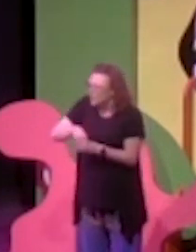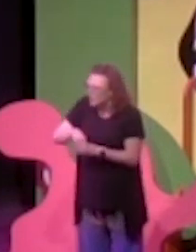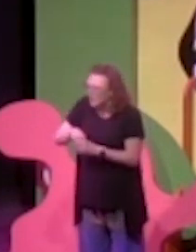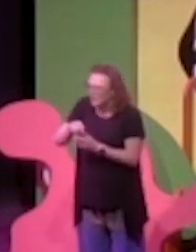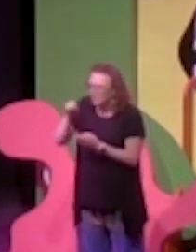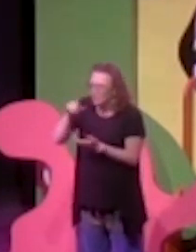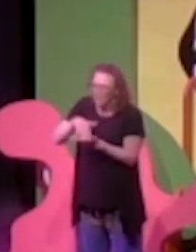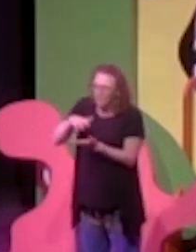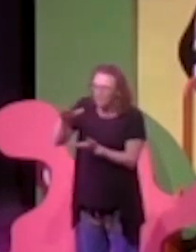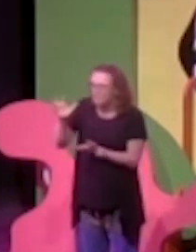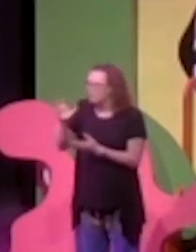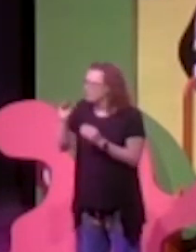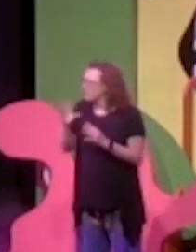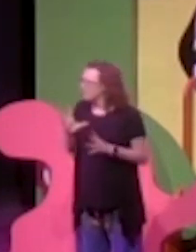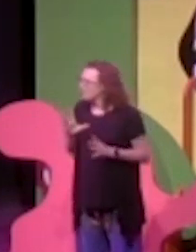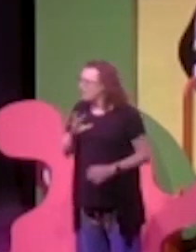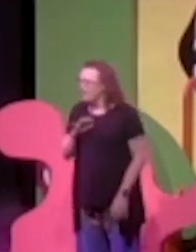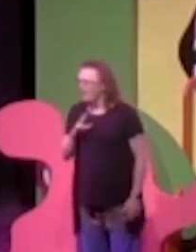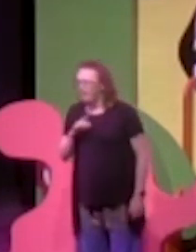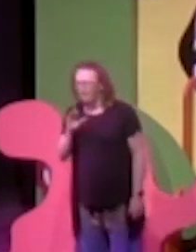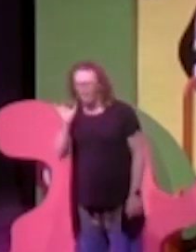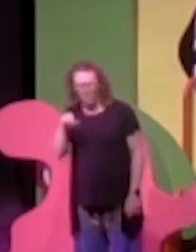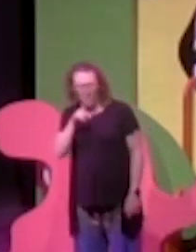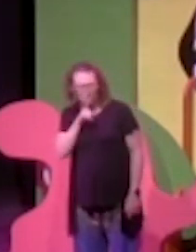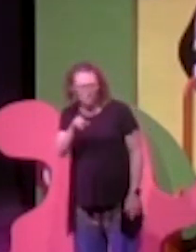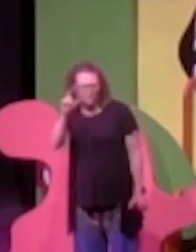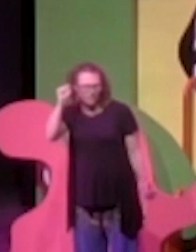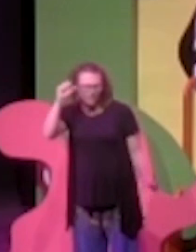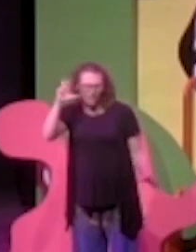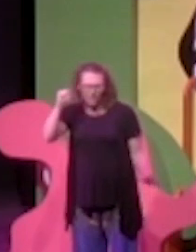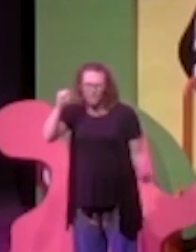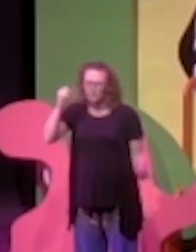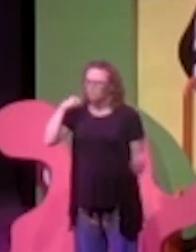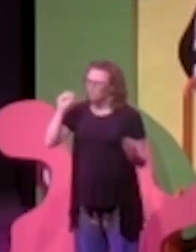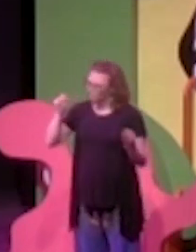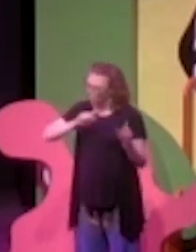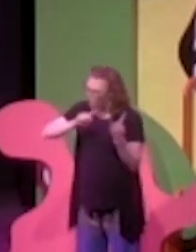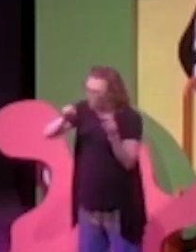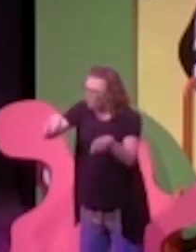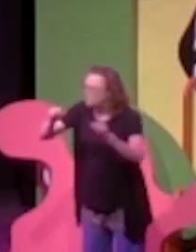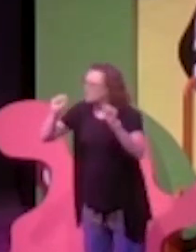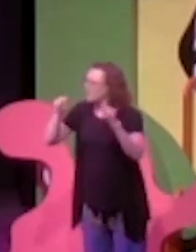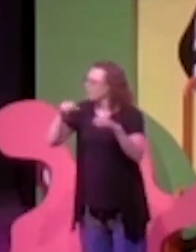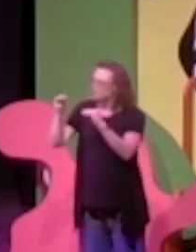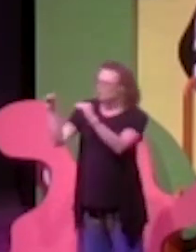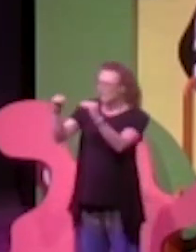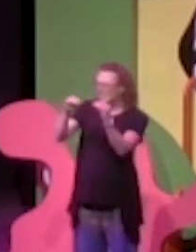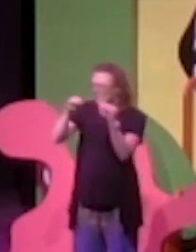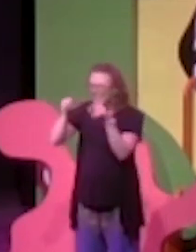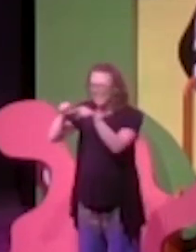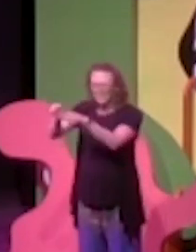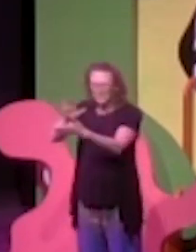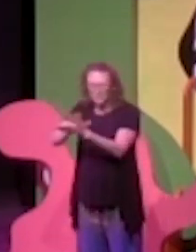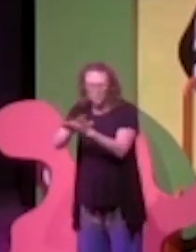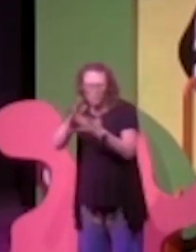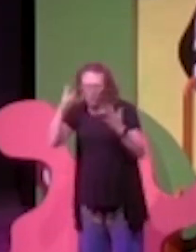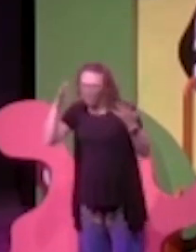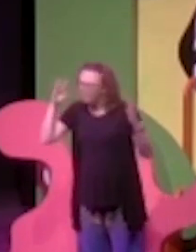so awesome. I mean, to have us out there being able to teach in the schools and the students.